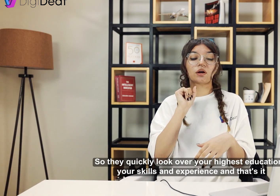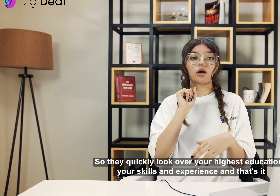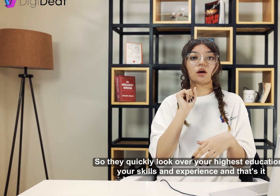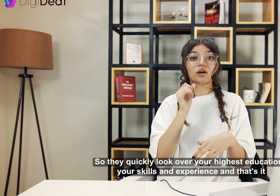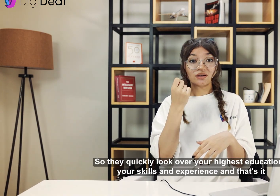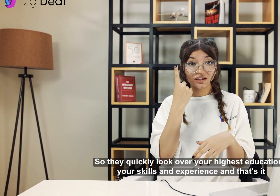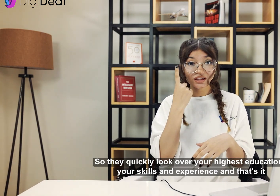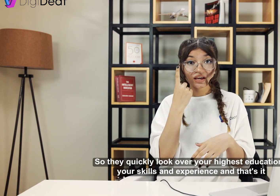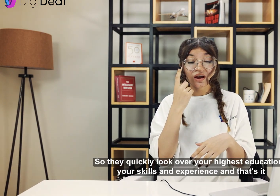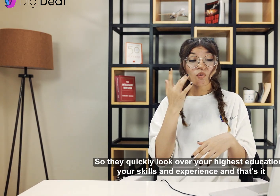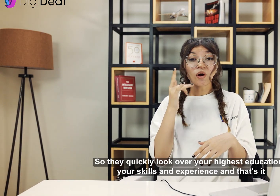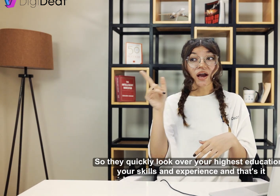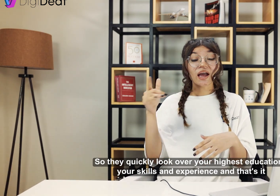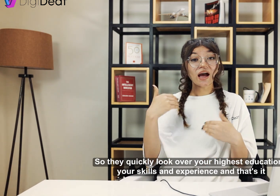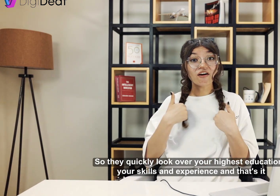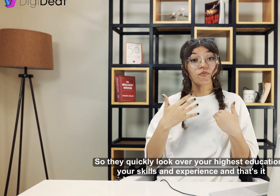and experience, and that's it.